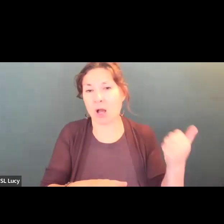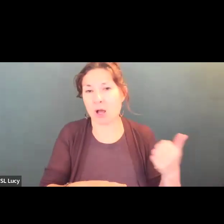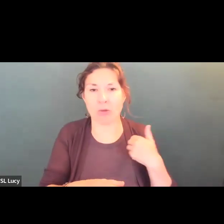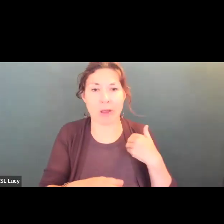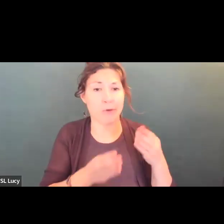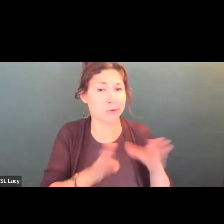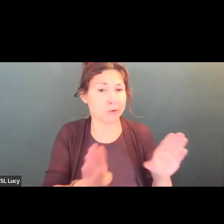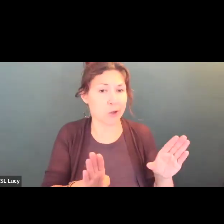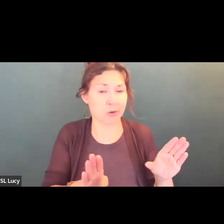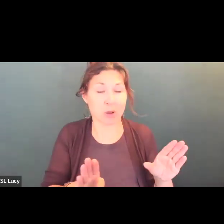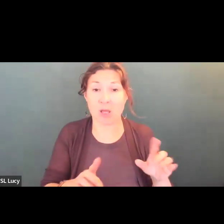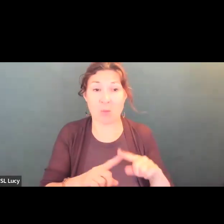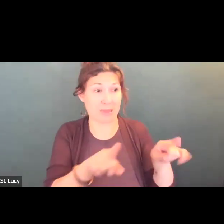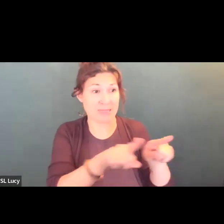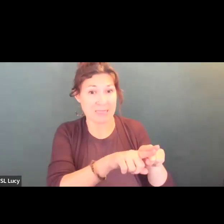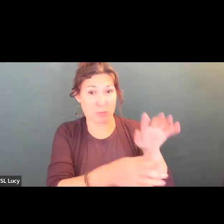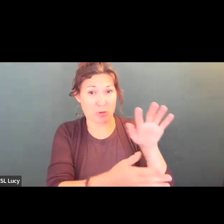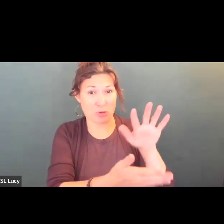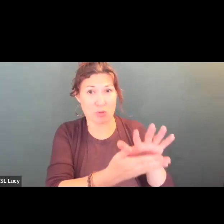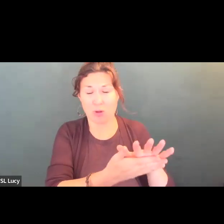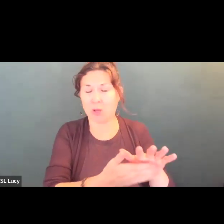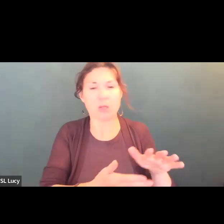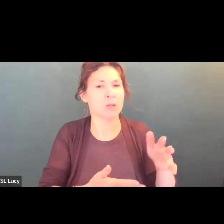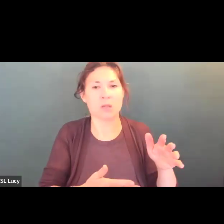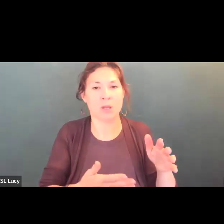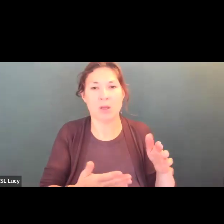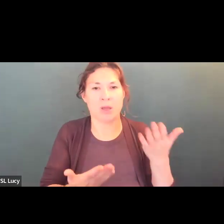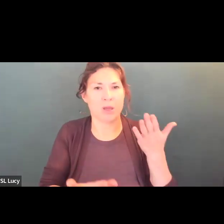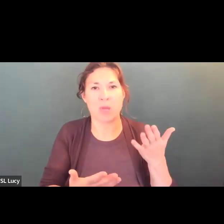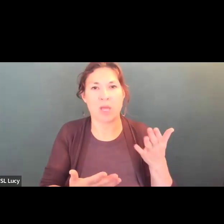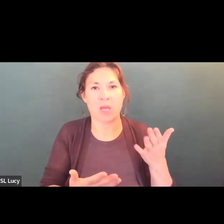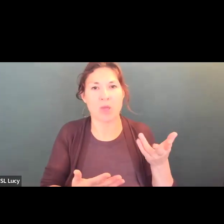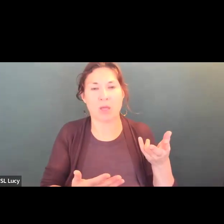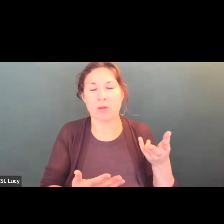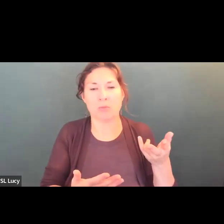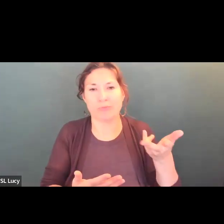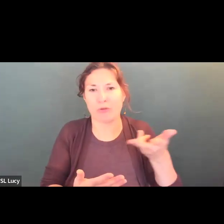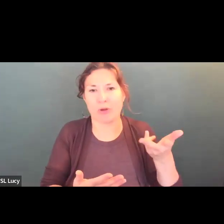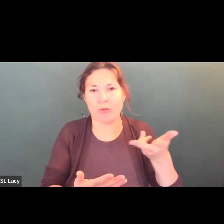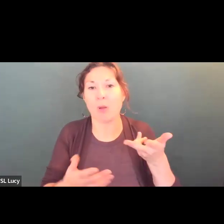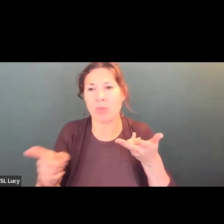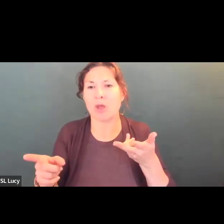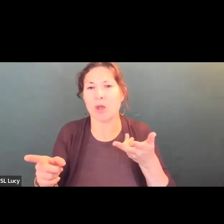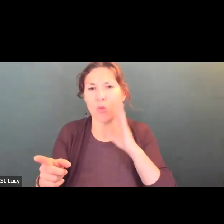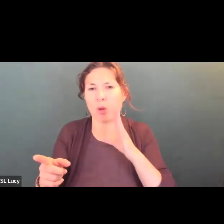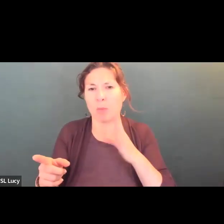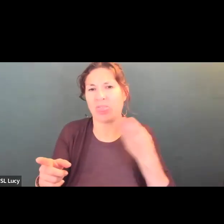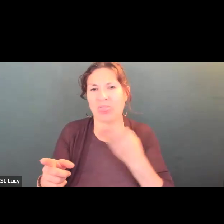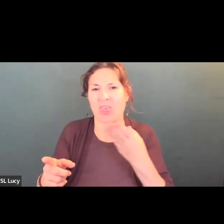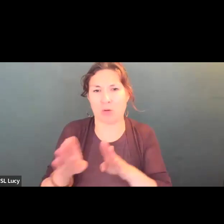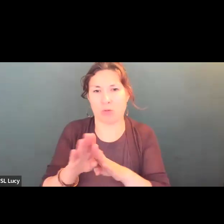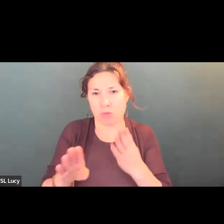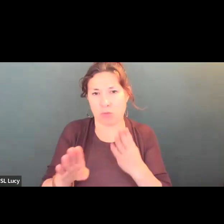same school, we will put them all at the door. That's the most efficient. But